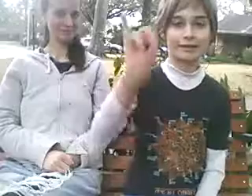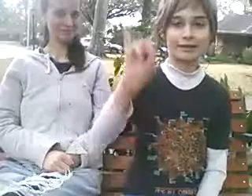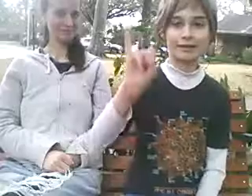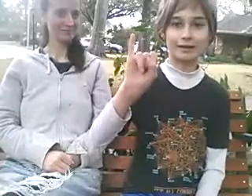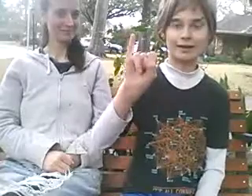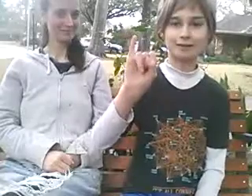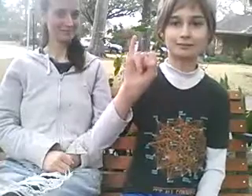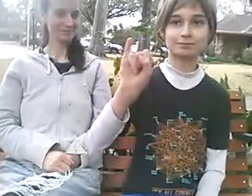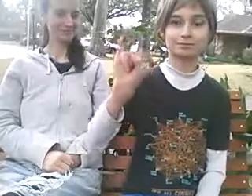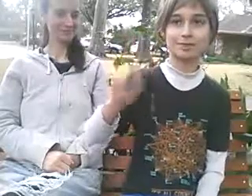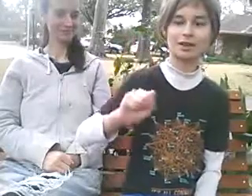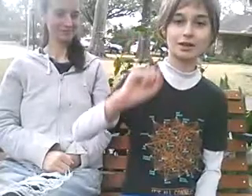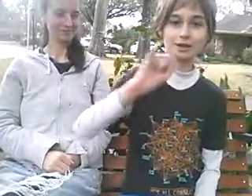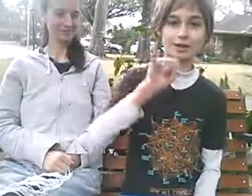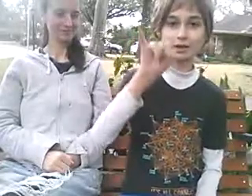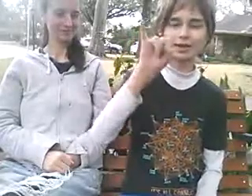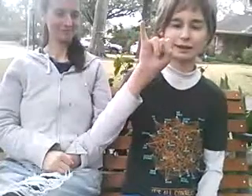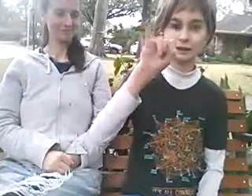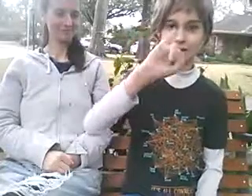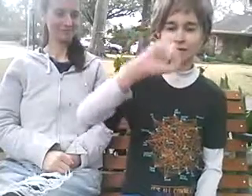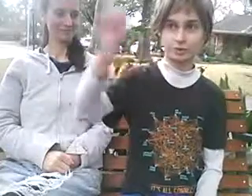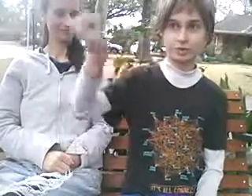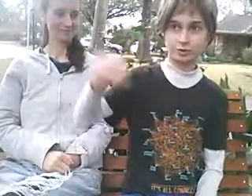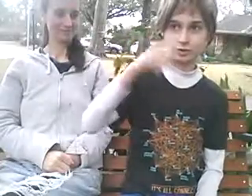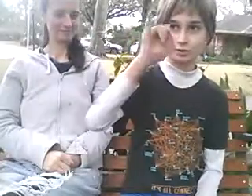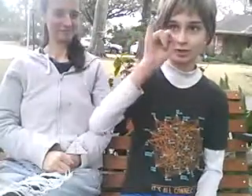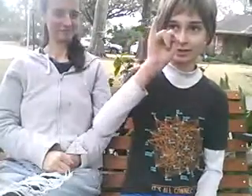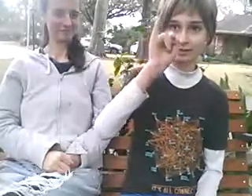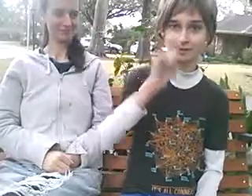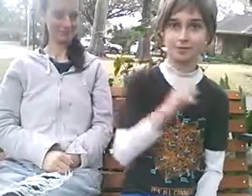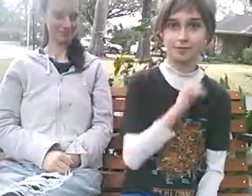Mm-hmm. I, H, I, J. Mm-hmm.